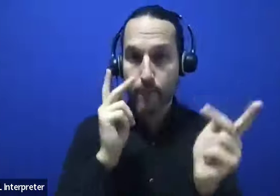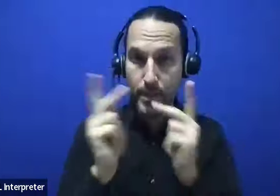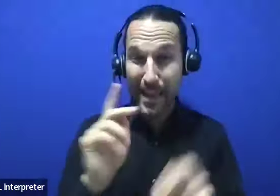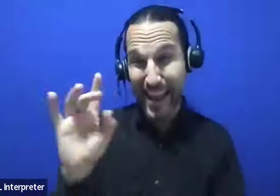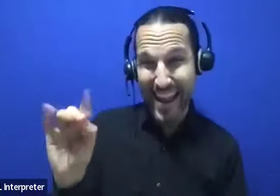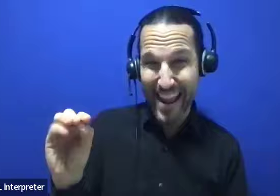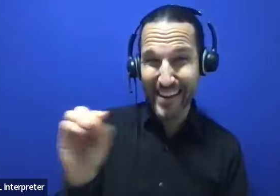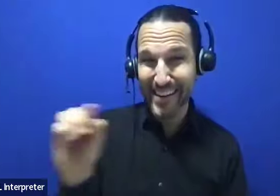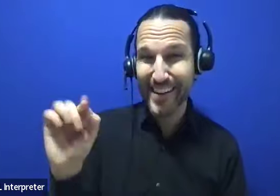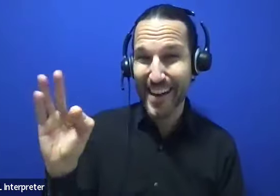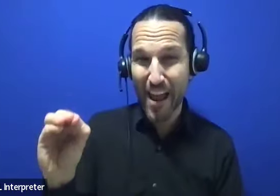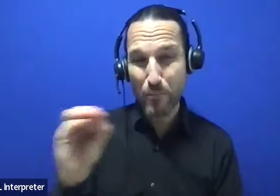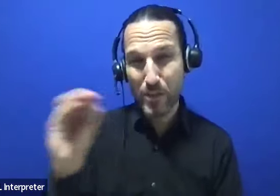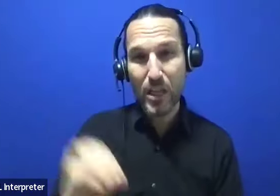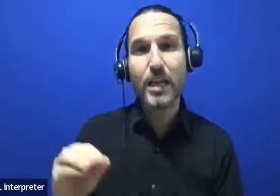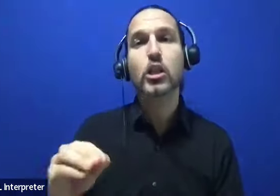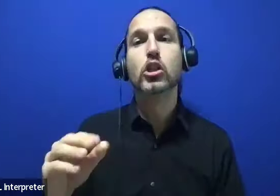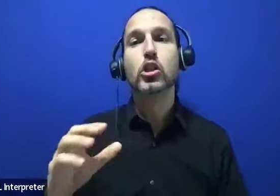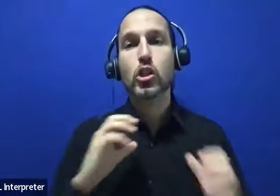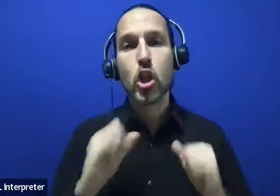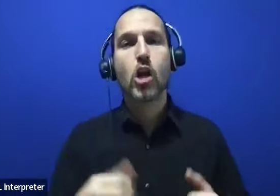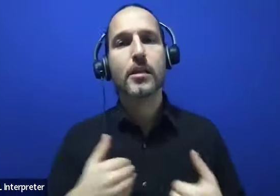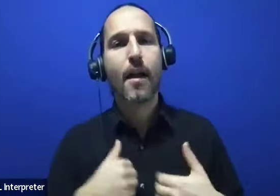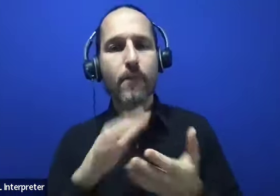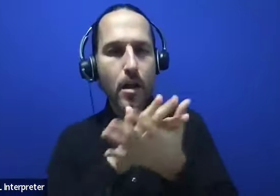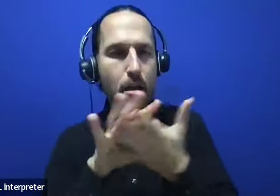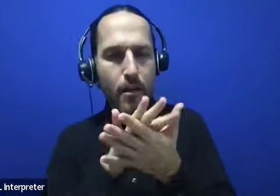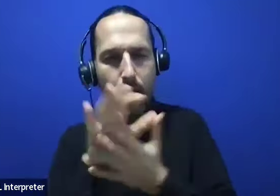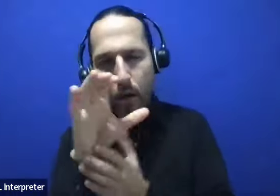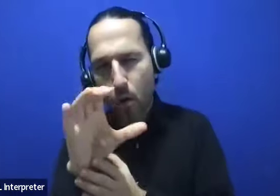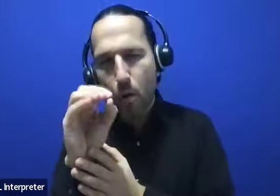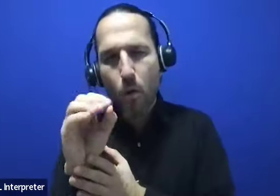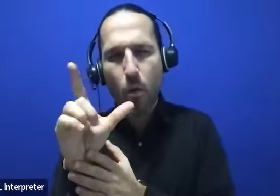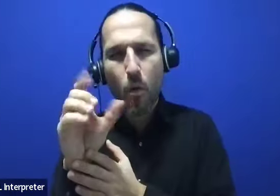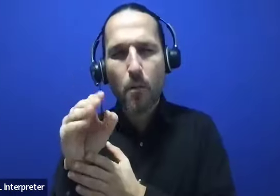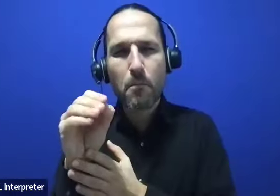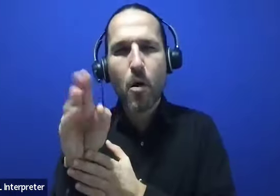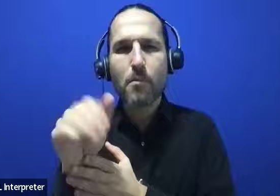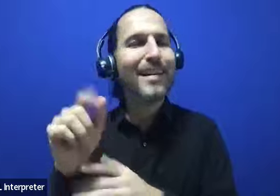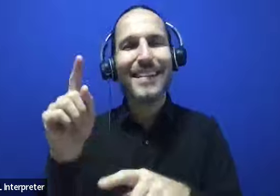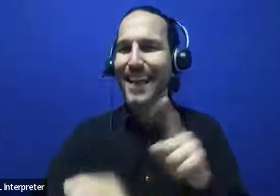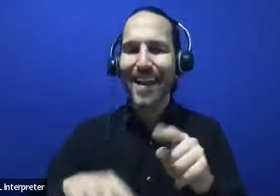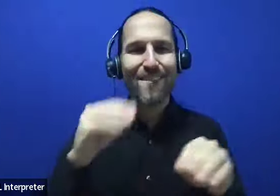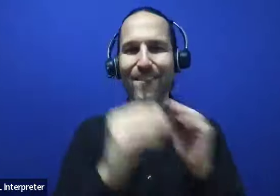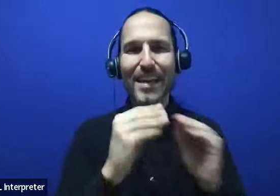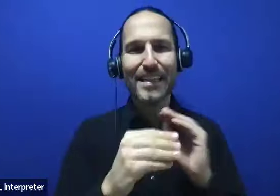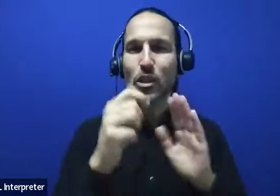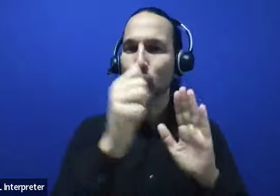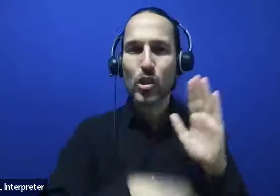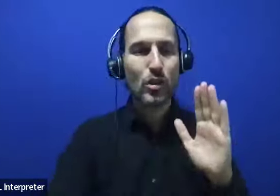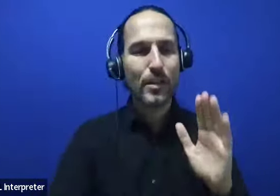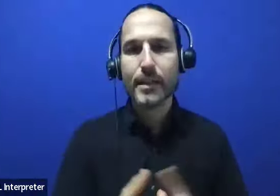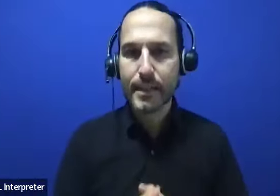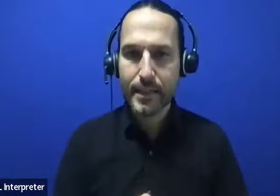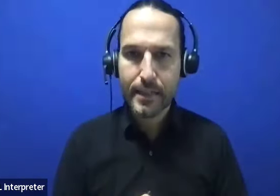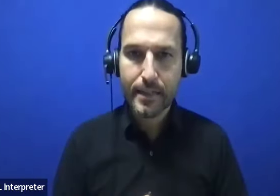to 90% of people with charge will have a coloboma, and it can't be corrected with surgery. Basically, in most